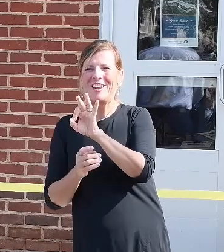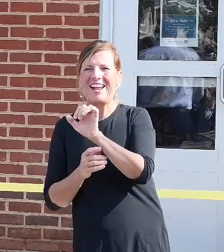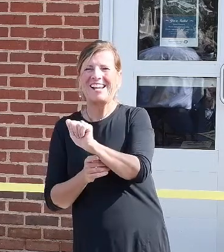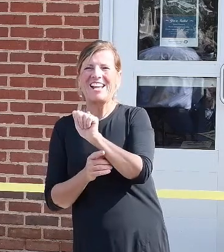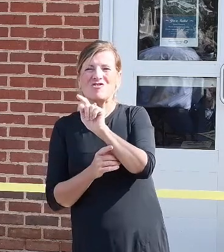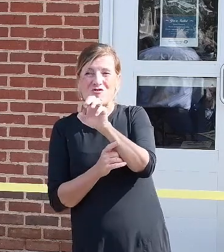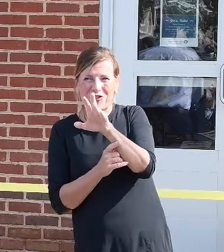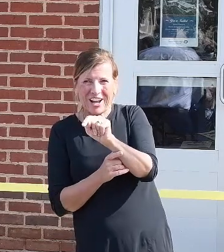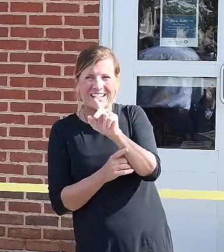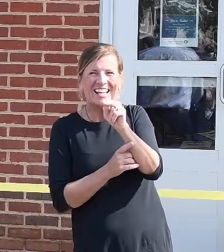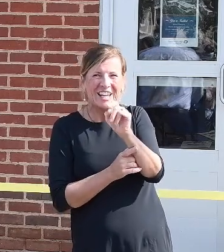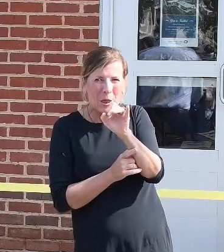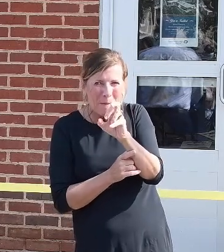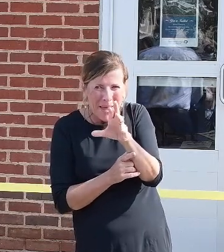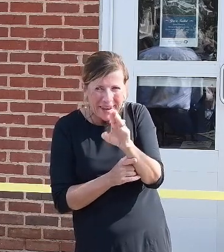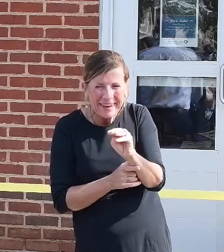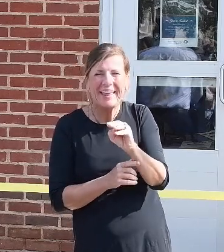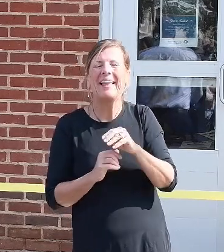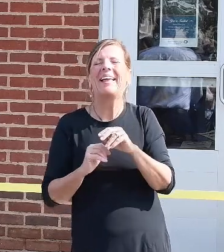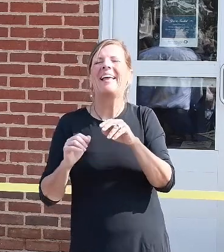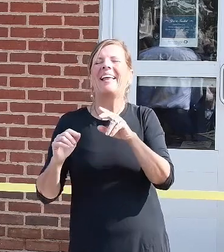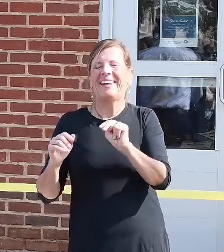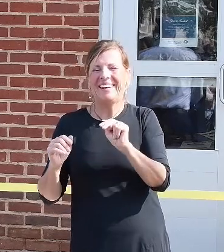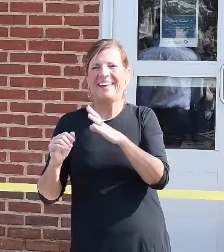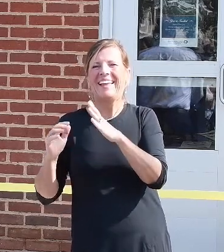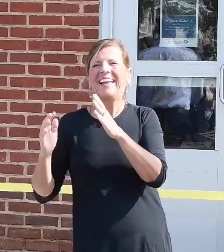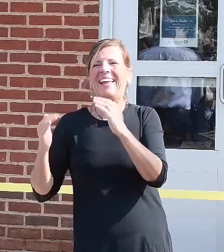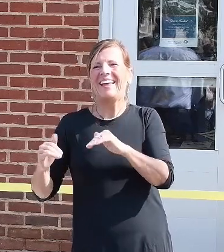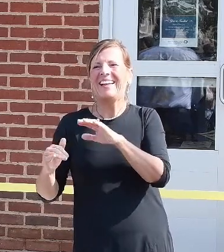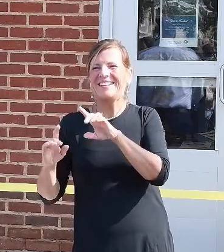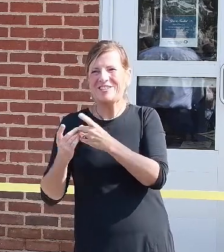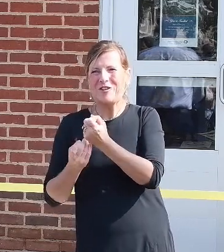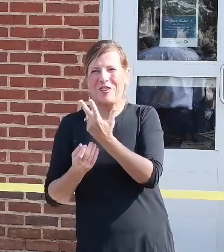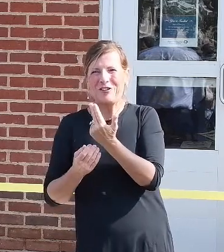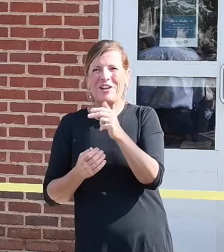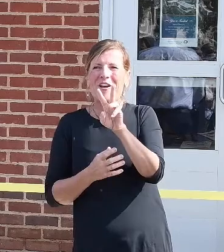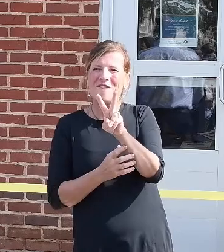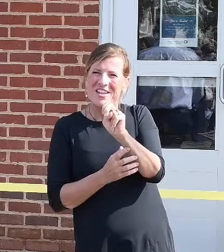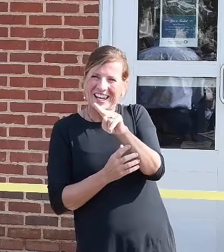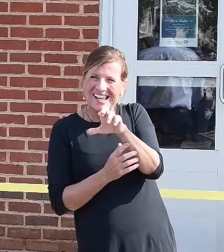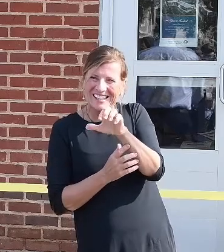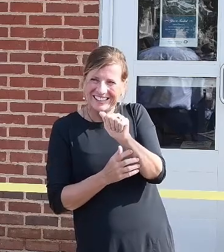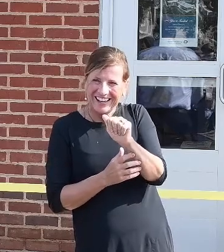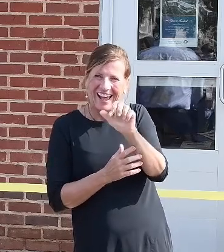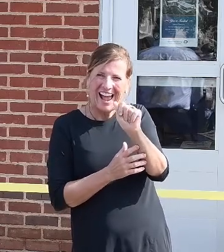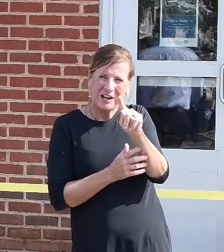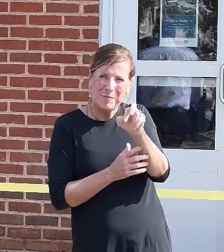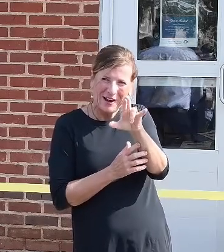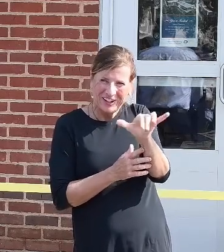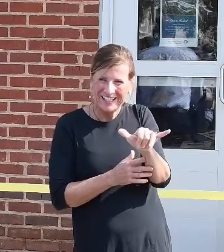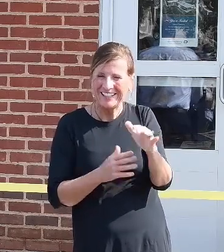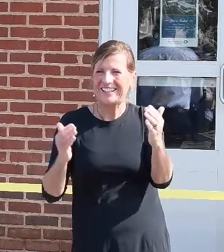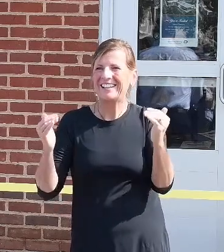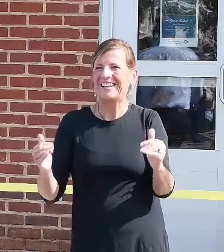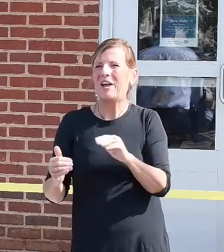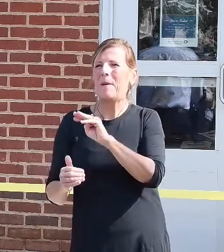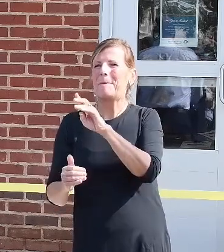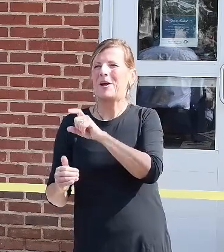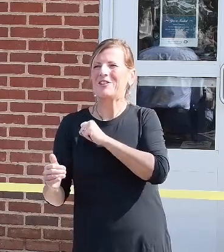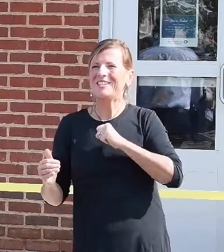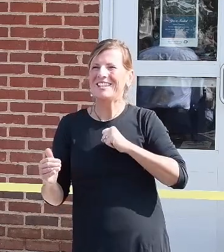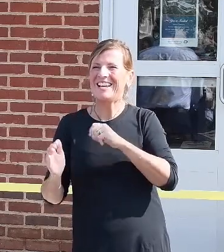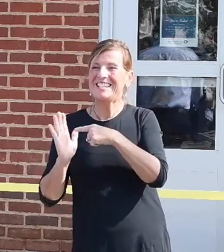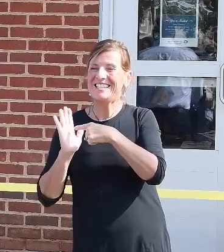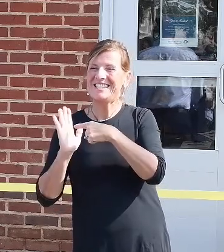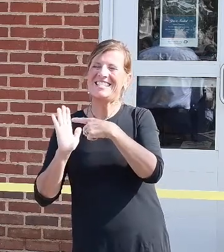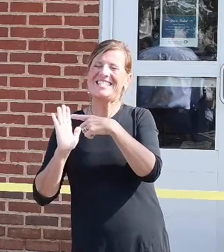Kittleman, Maryland State Delegate representing District 13, Vanessa Atterbury, Maryland State